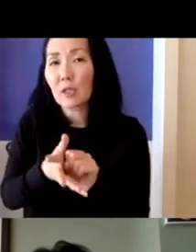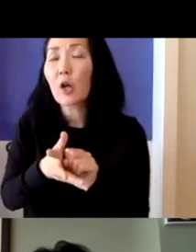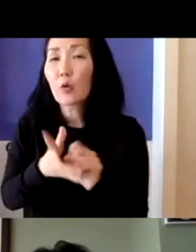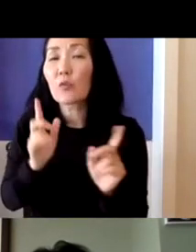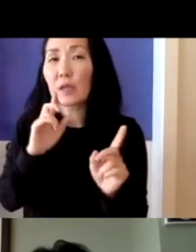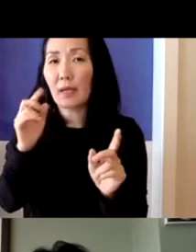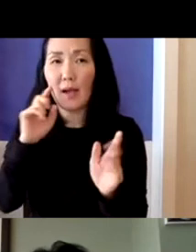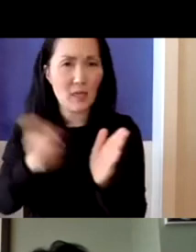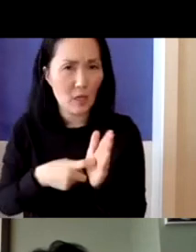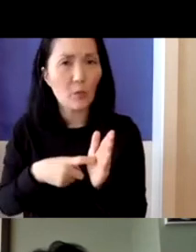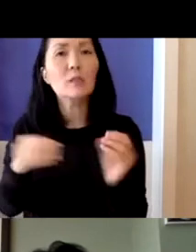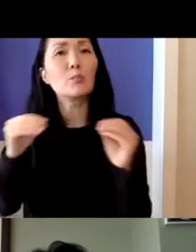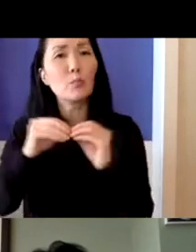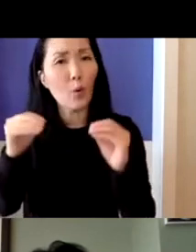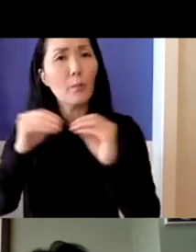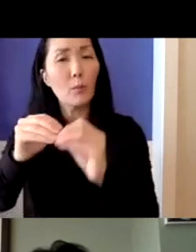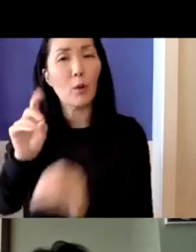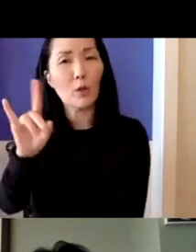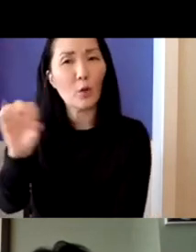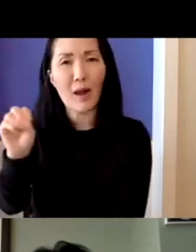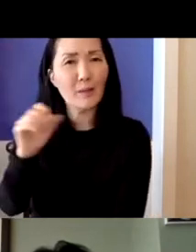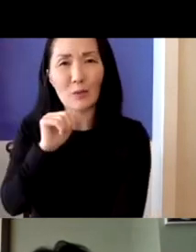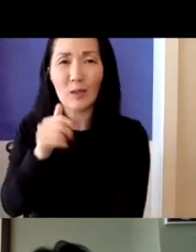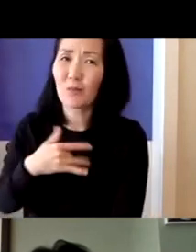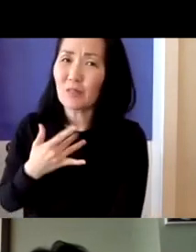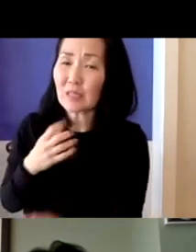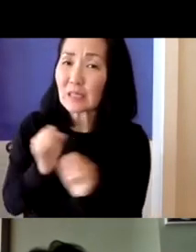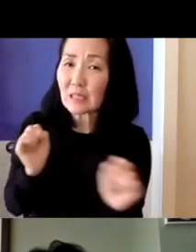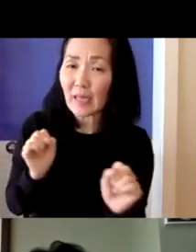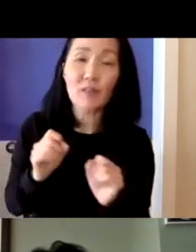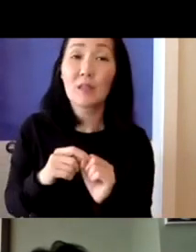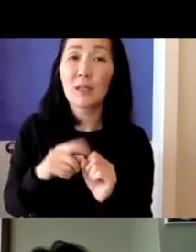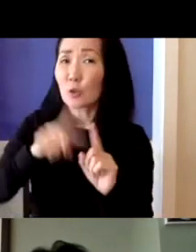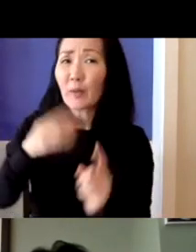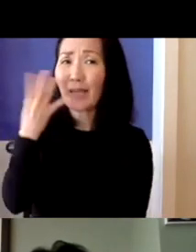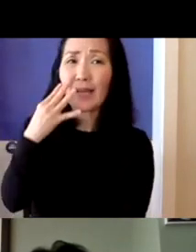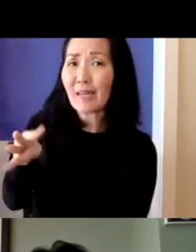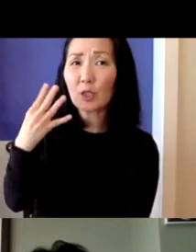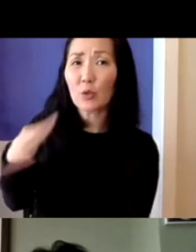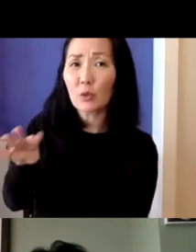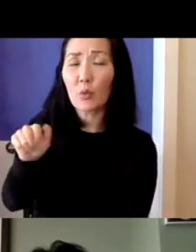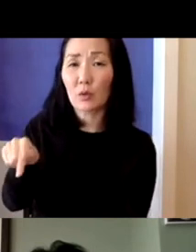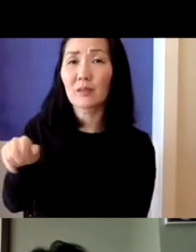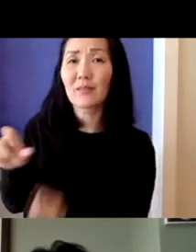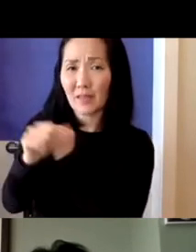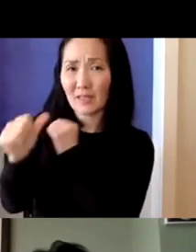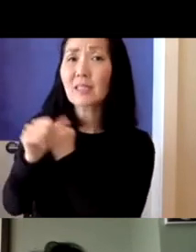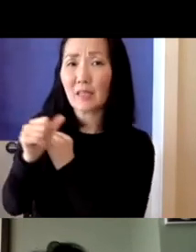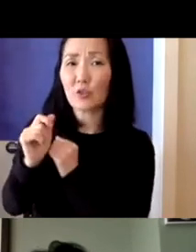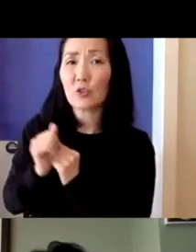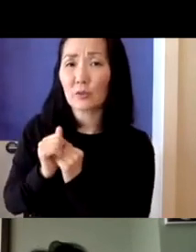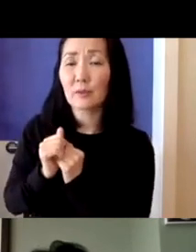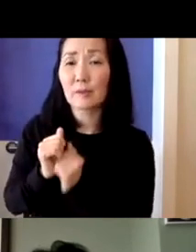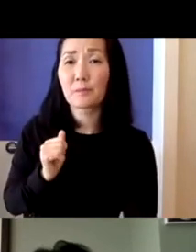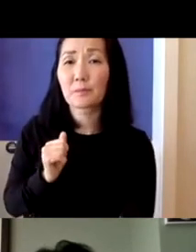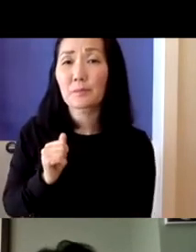unified together to recognize that we can no longer ignore these things. I think we've done it as